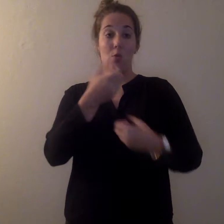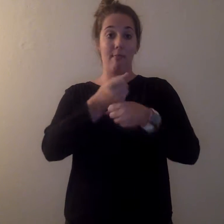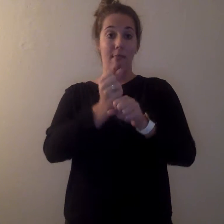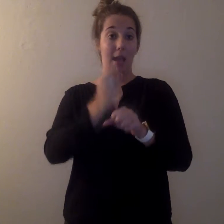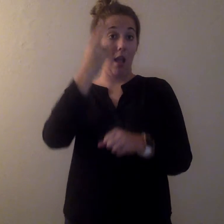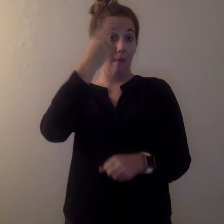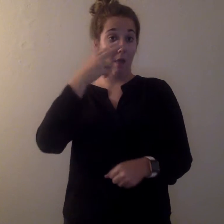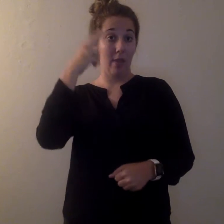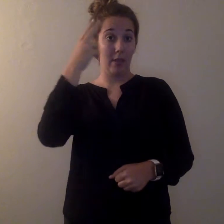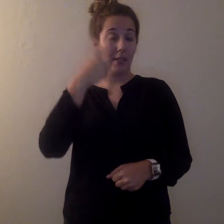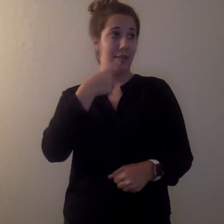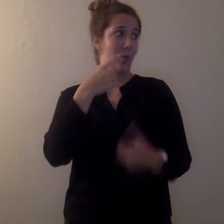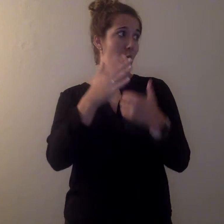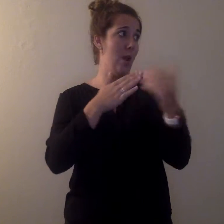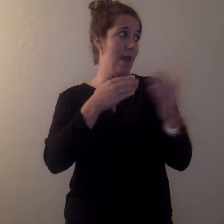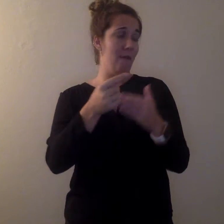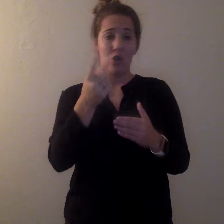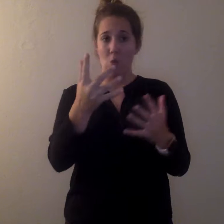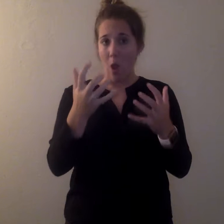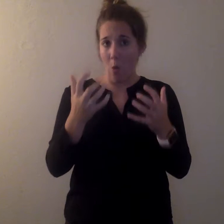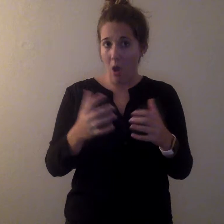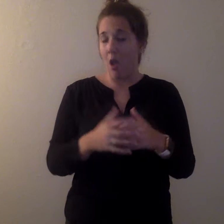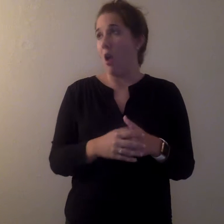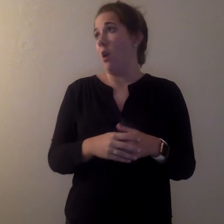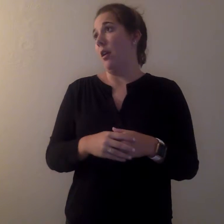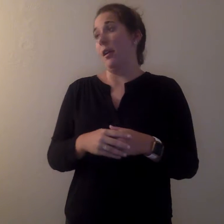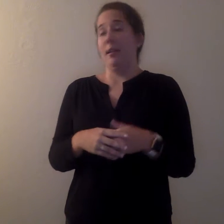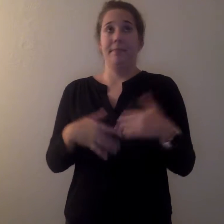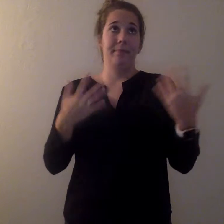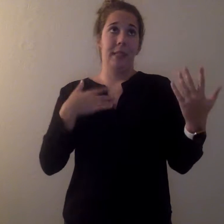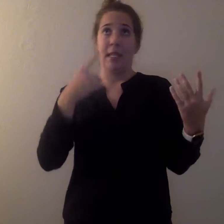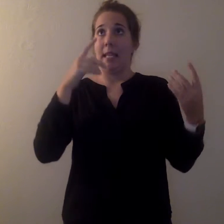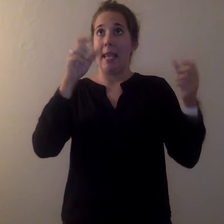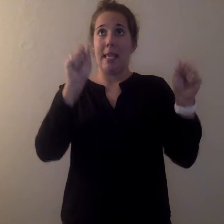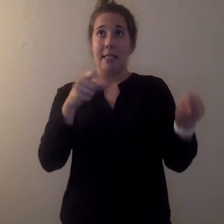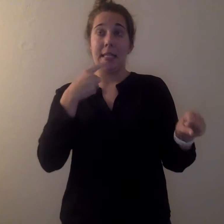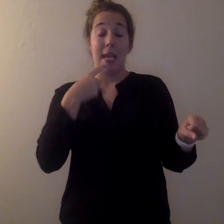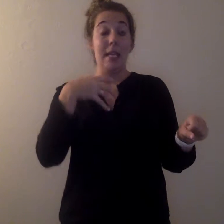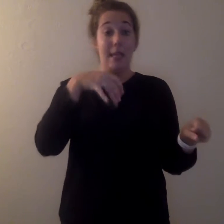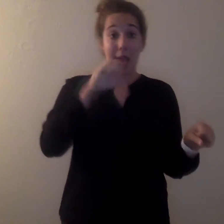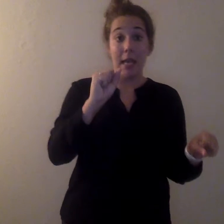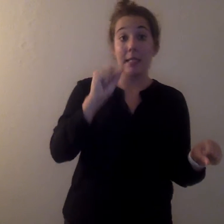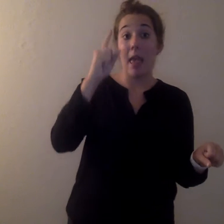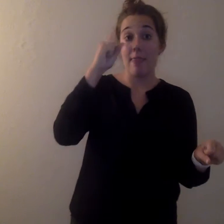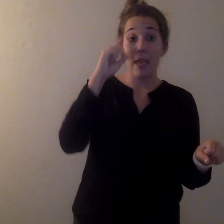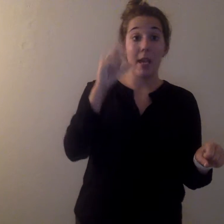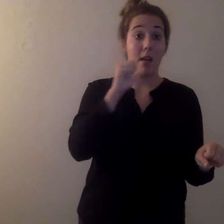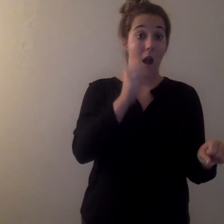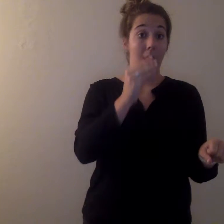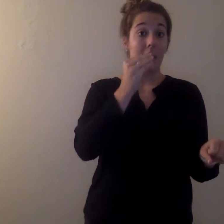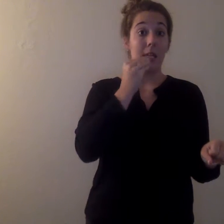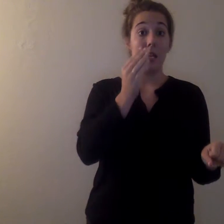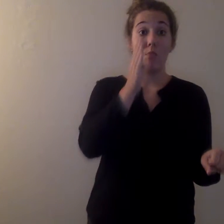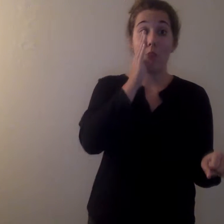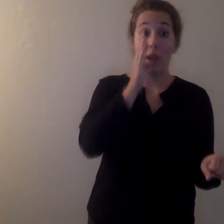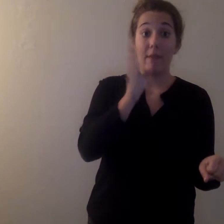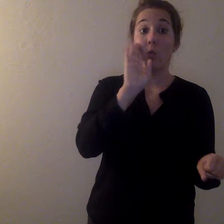could say whatever you wanted for your hypothesis. You could say, yes, I think not eating breakfast will cause weight loss, or you can say the opposite. It's